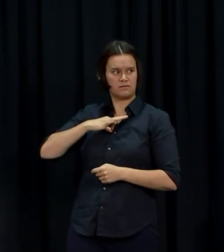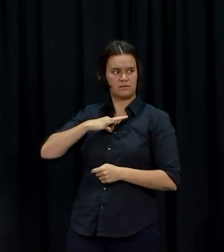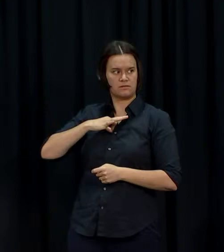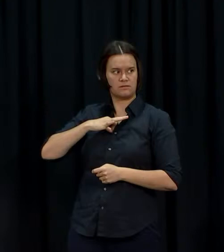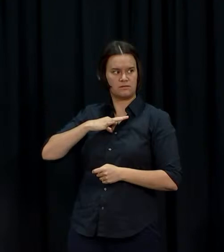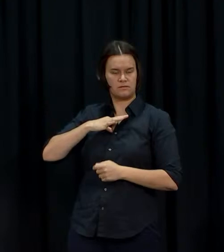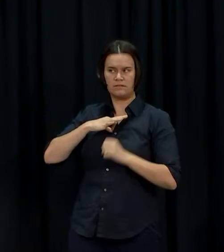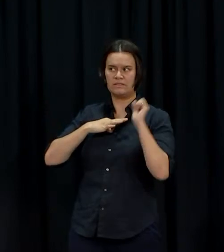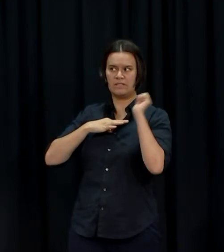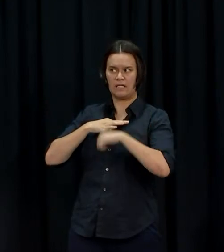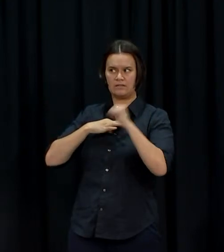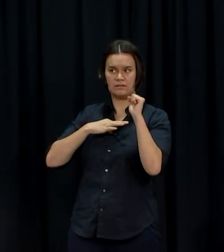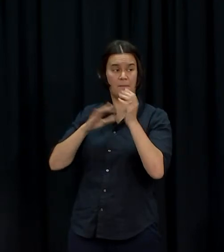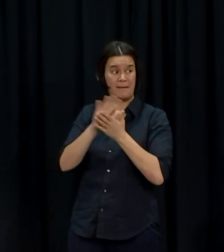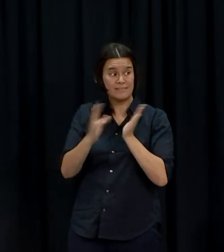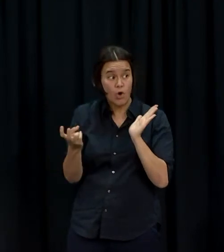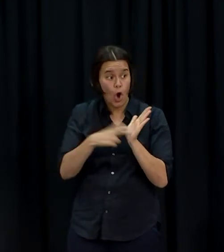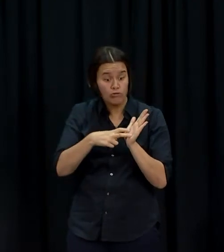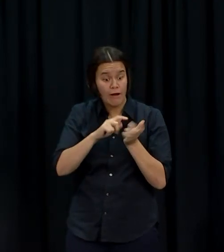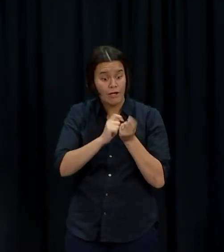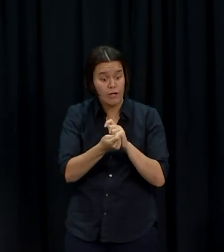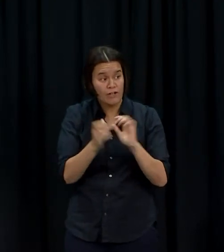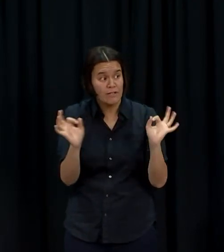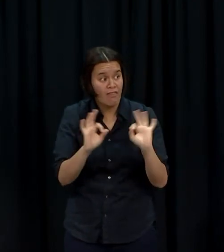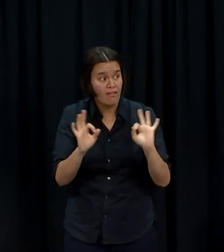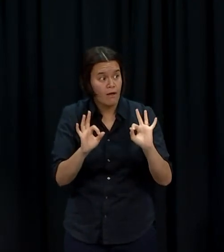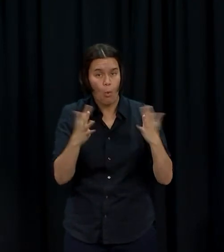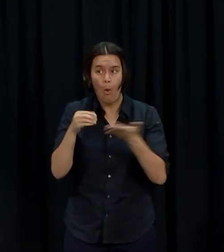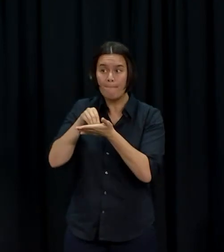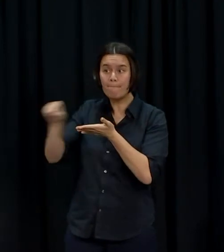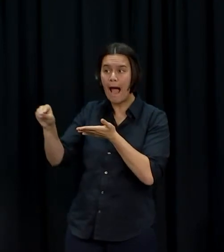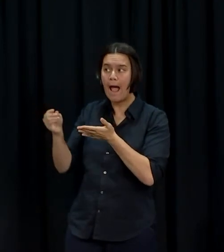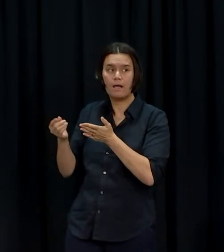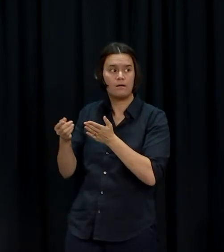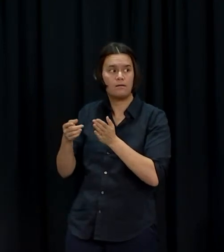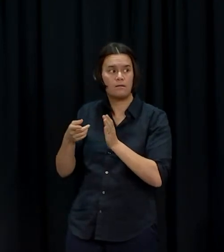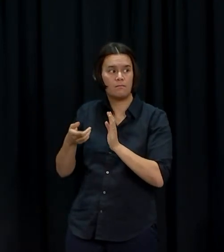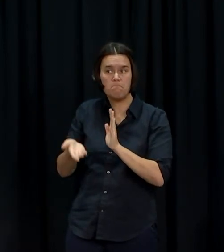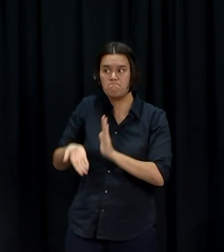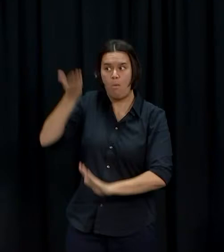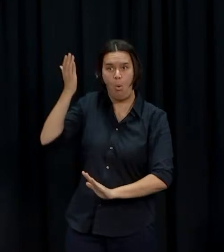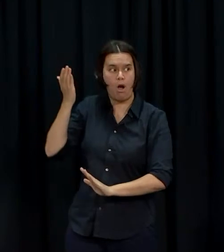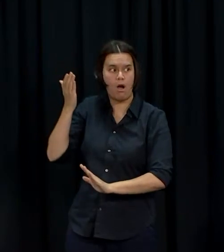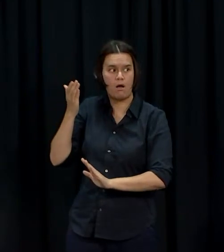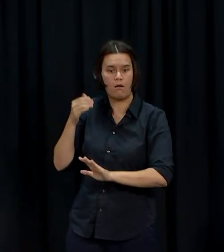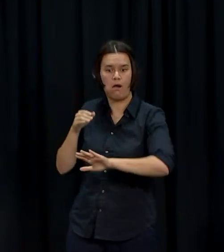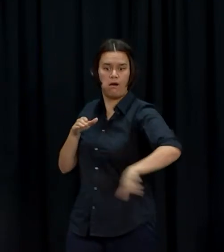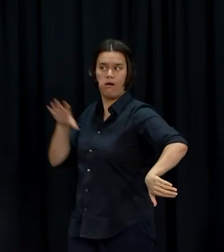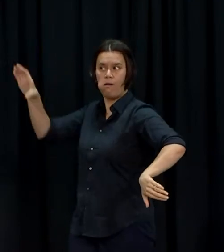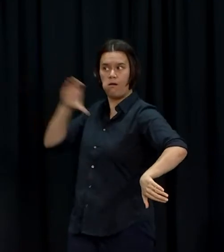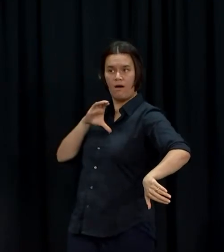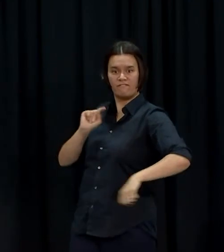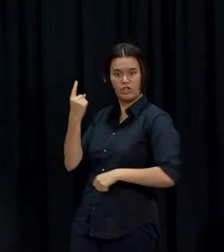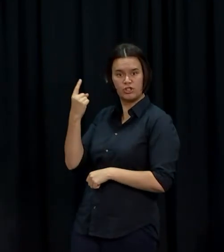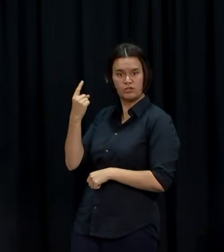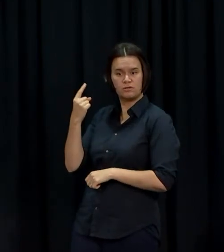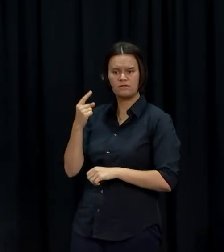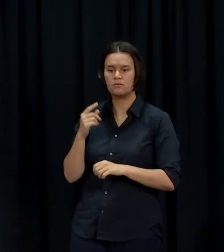no change in contracts. The government didn't offer a premium to get the tests before the companies? Correct. The